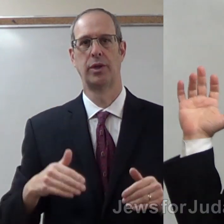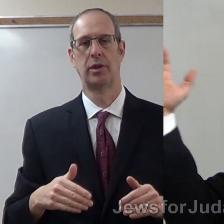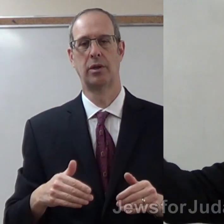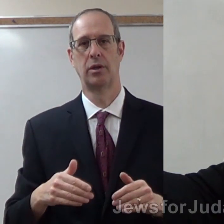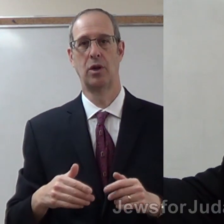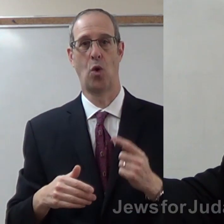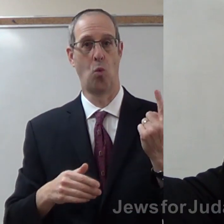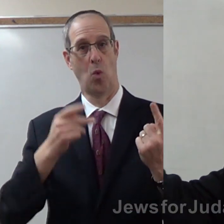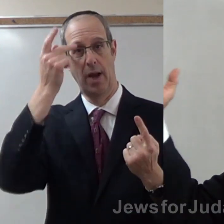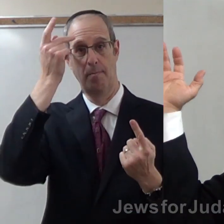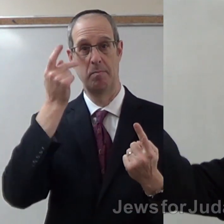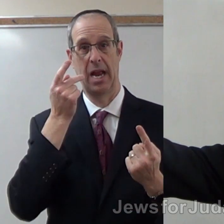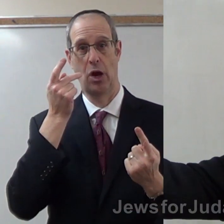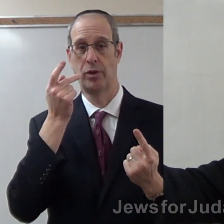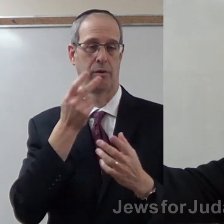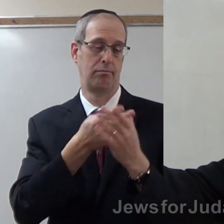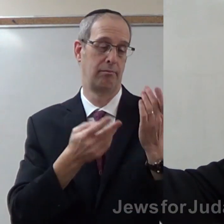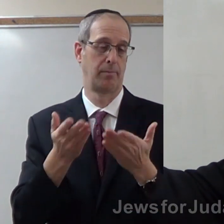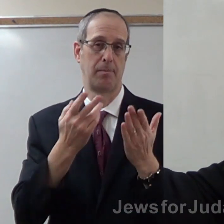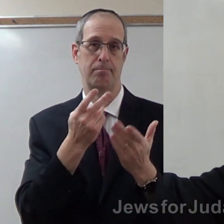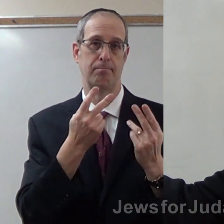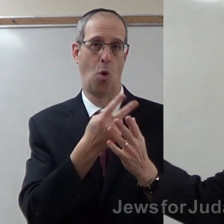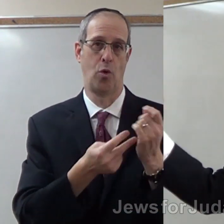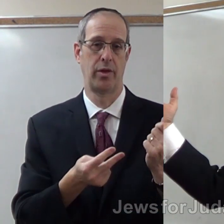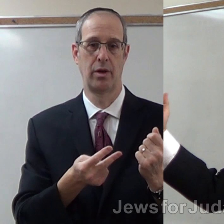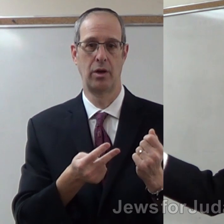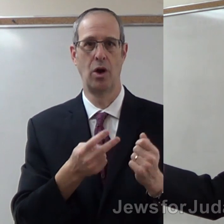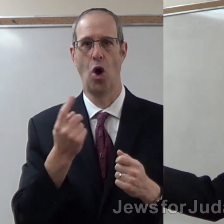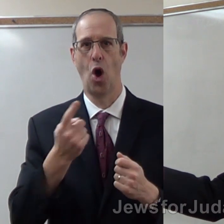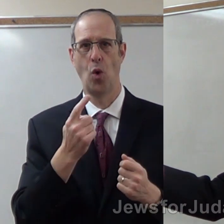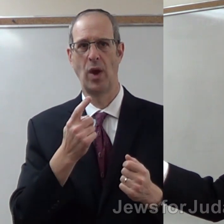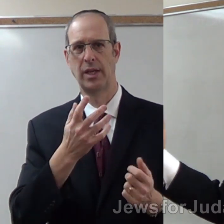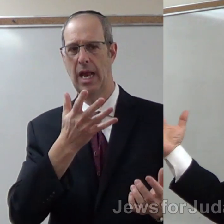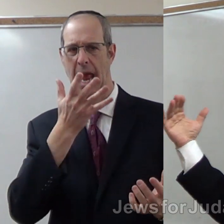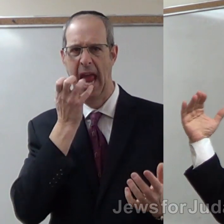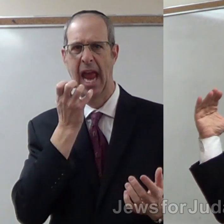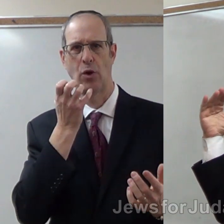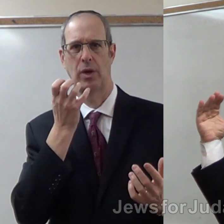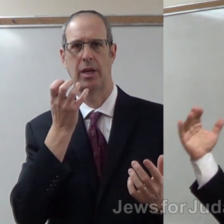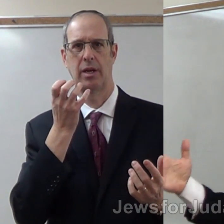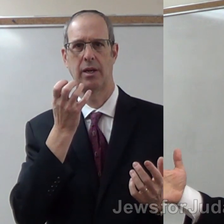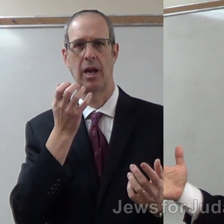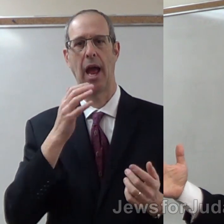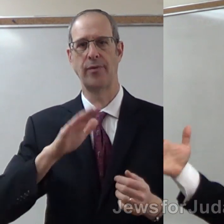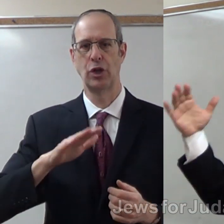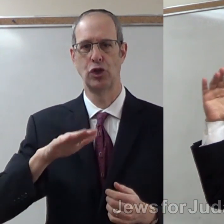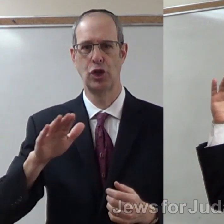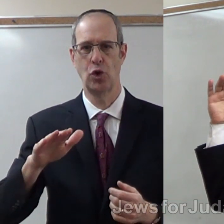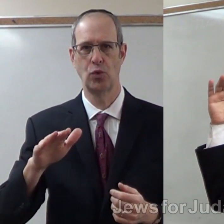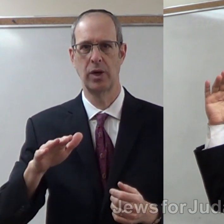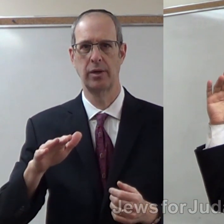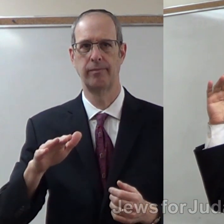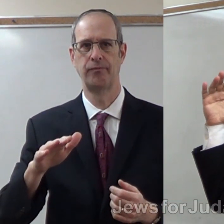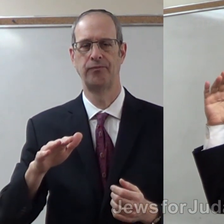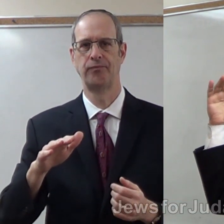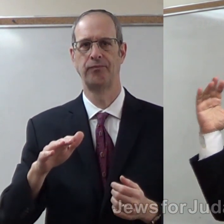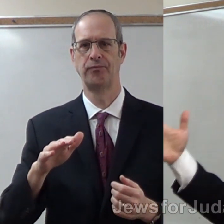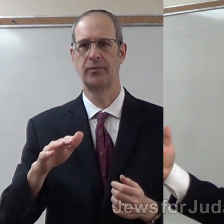where one of their parents or both of their parents were always angry, and these children have